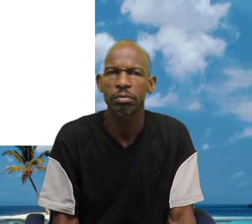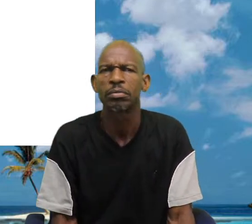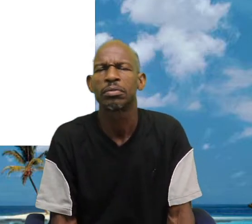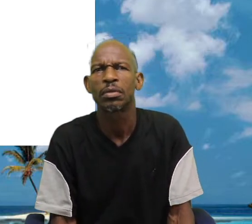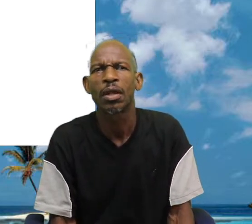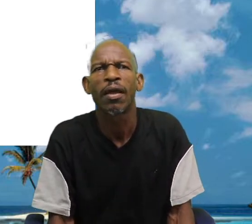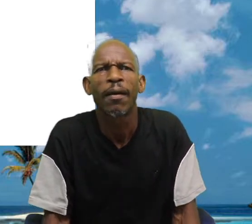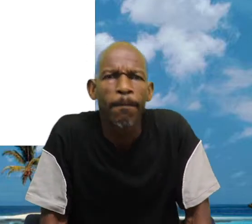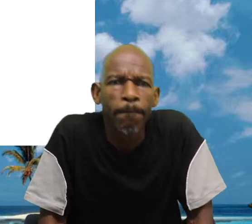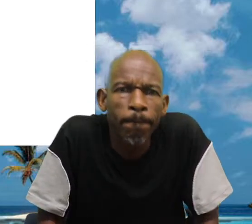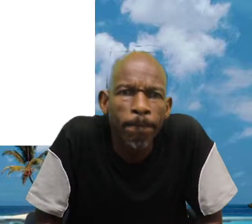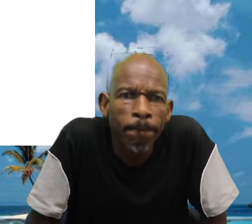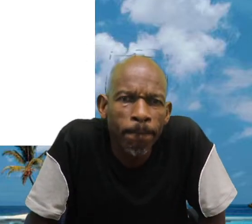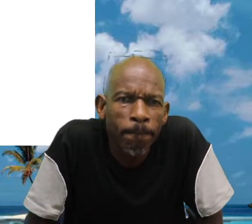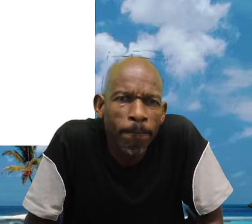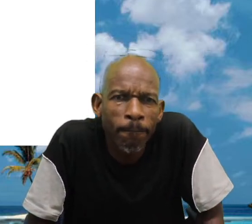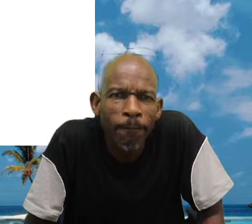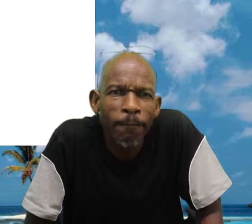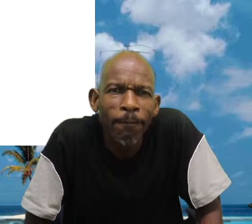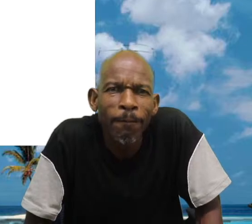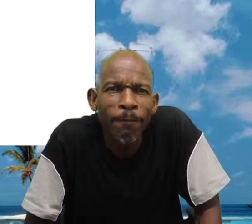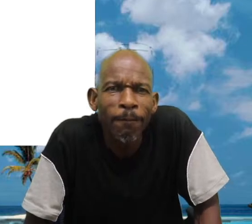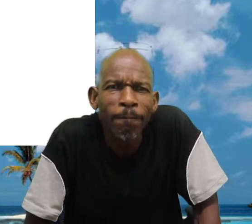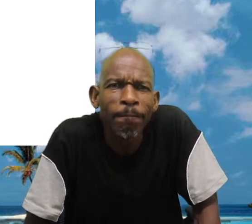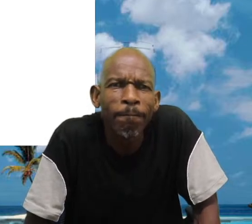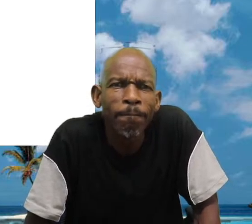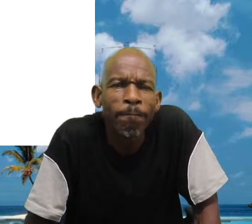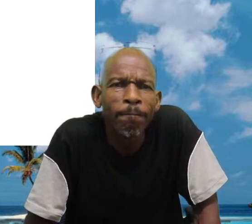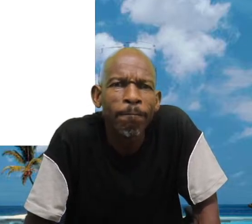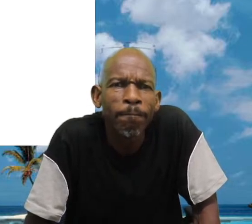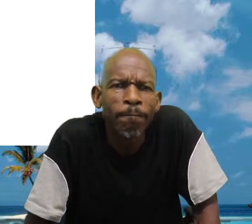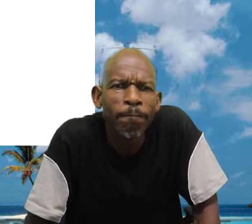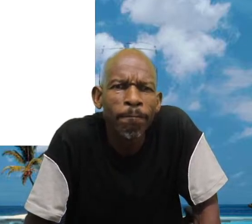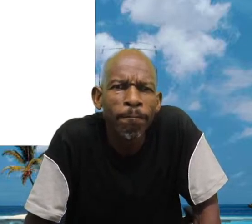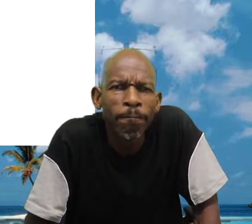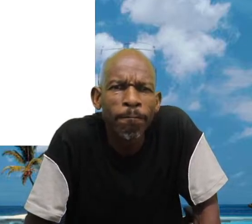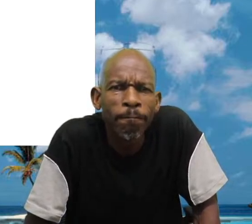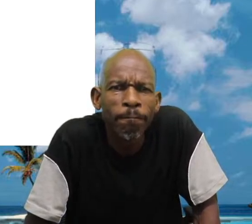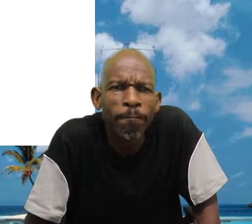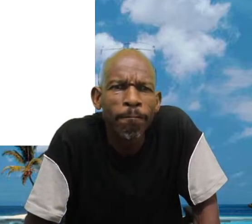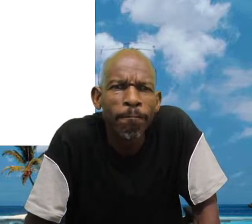Sign again for me. I say, begin the